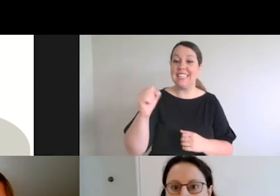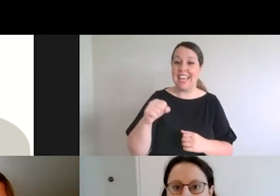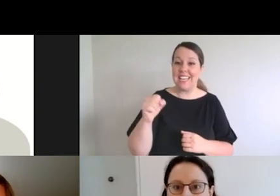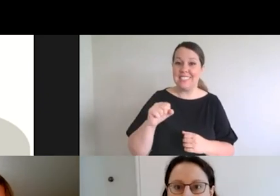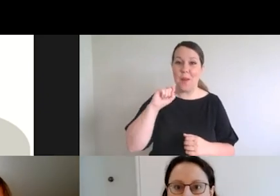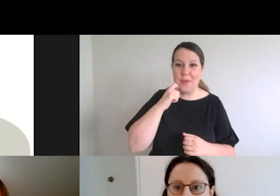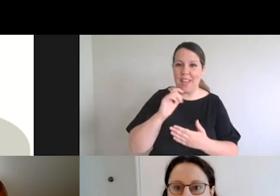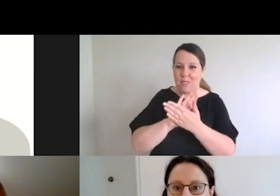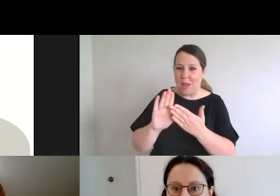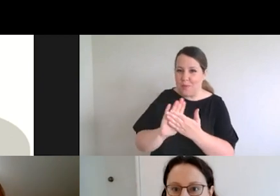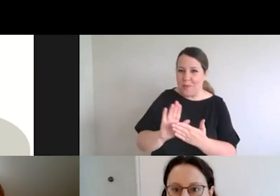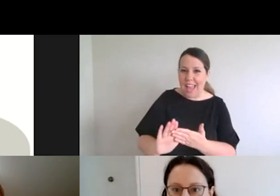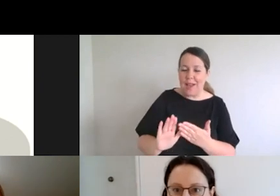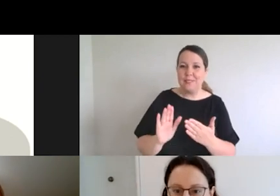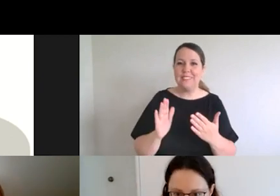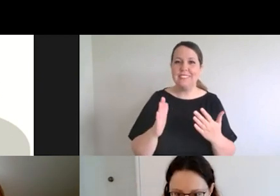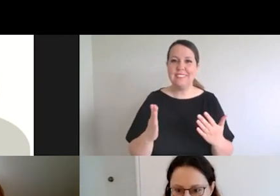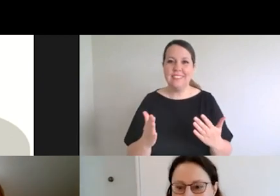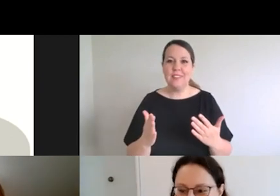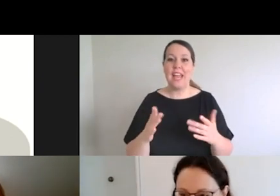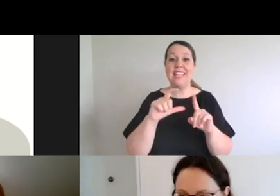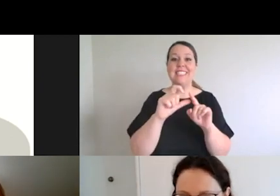well. And David, here we go.